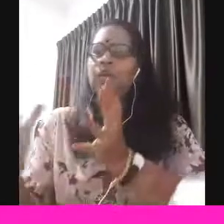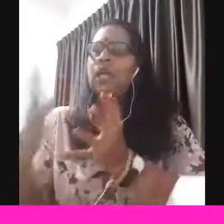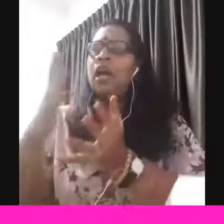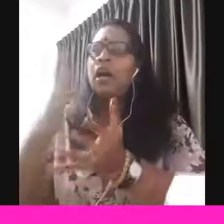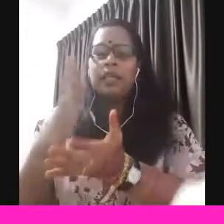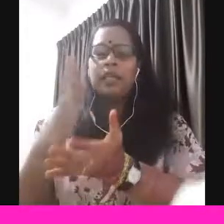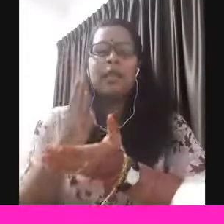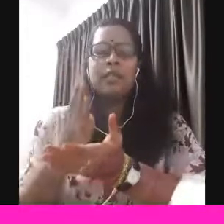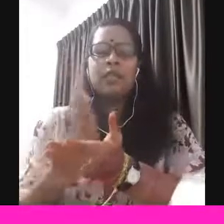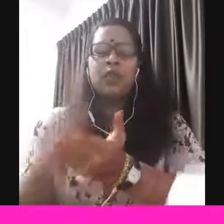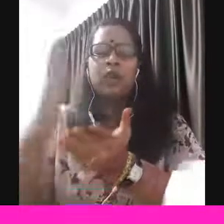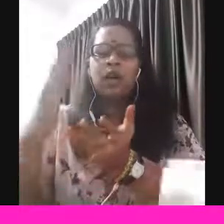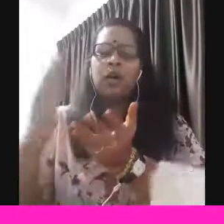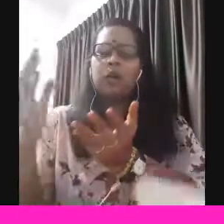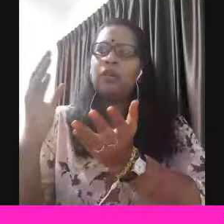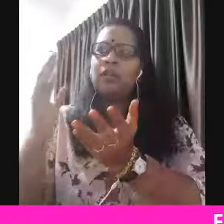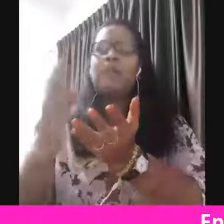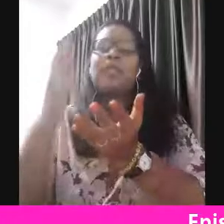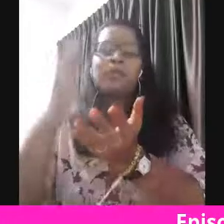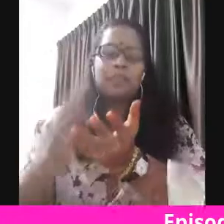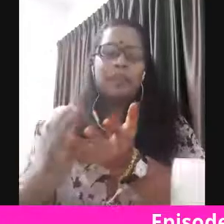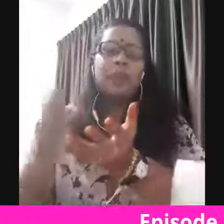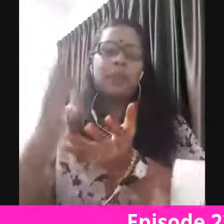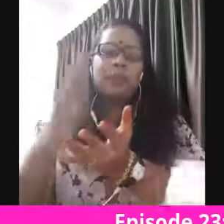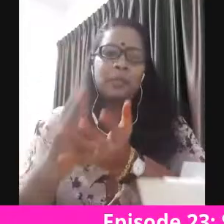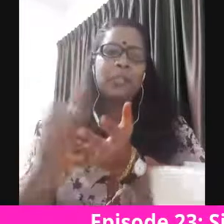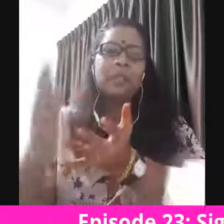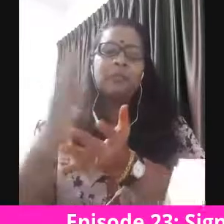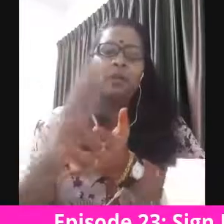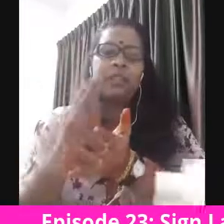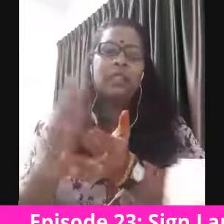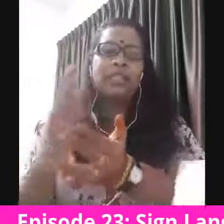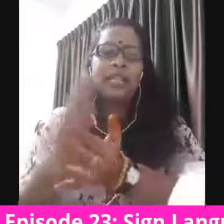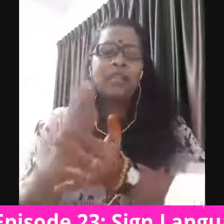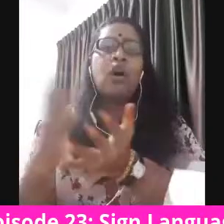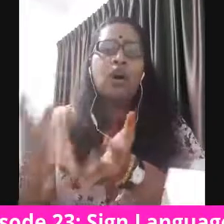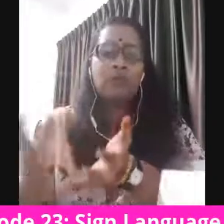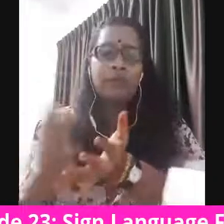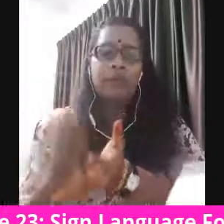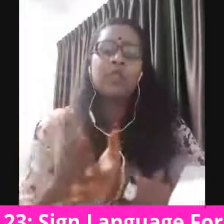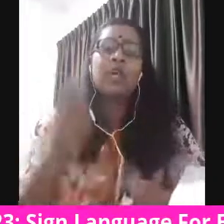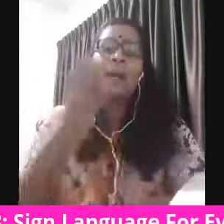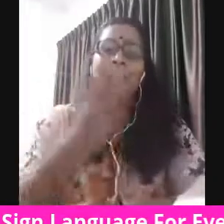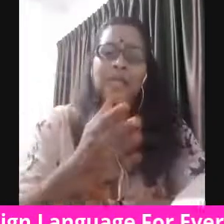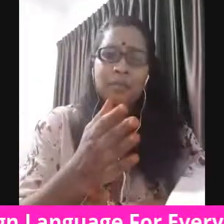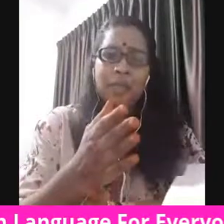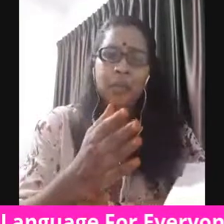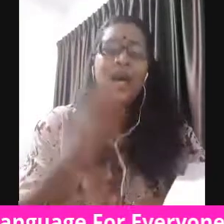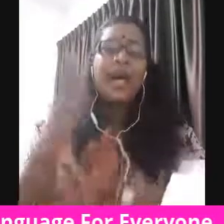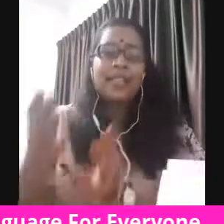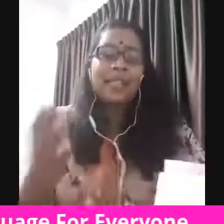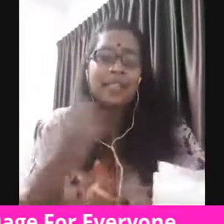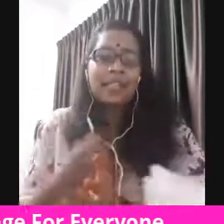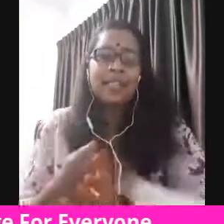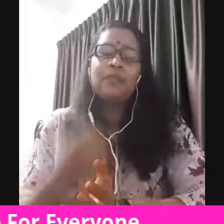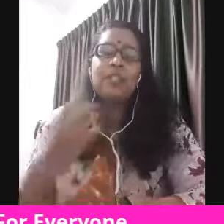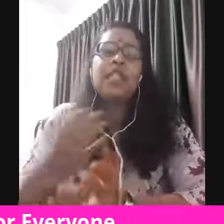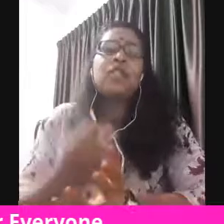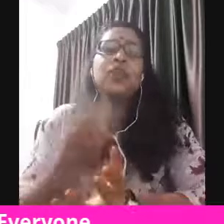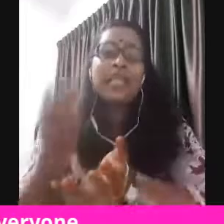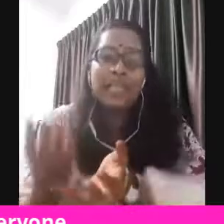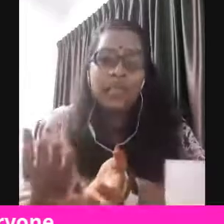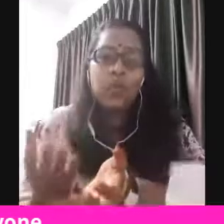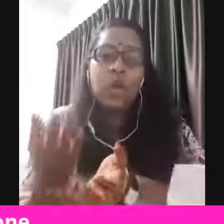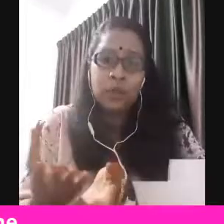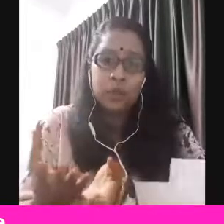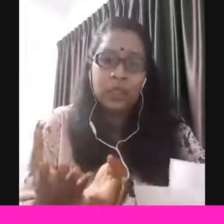mhm, we okay in Bahasa Melayu, subject Bahasa Melayu, mathematics, moral, science, all we will use Bahasa Melayu. And suddenly we